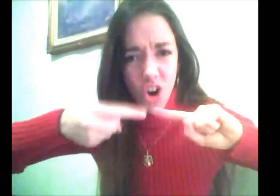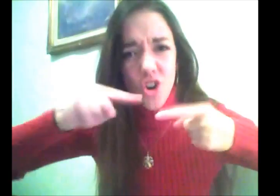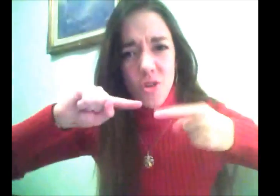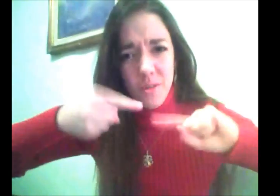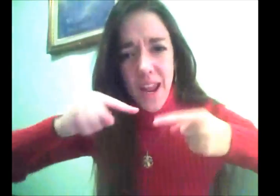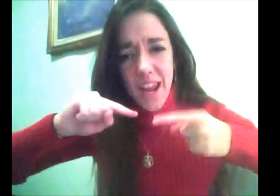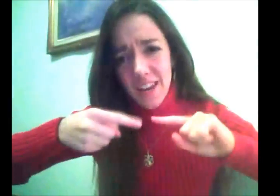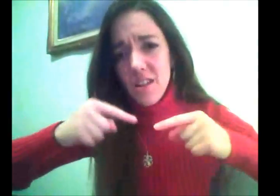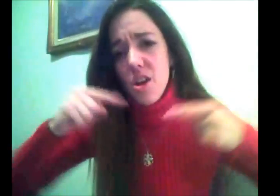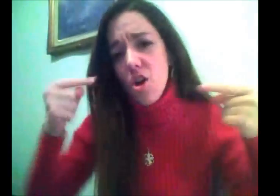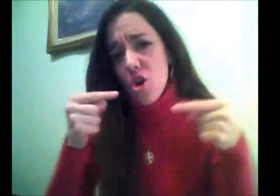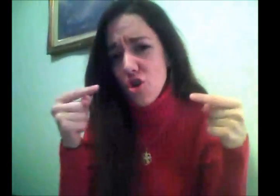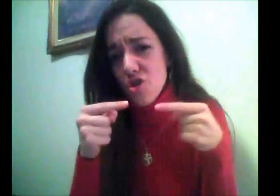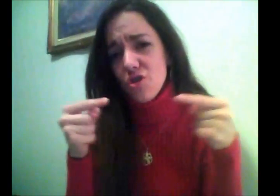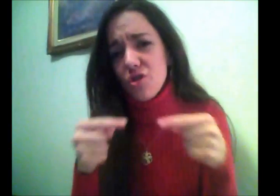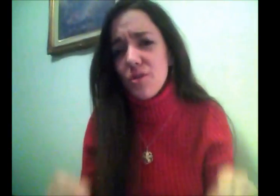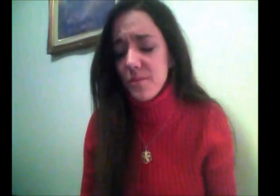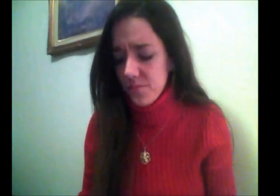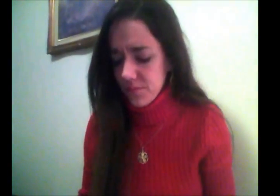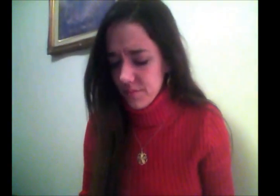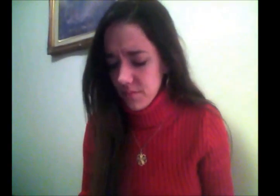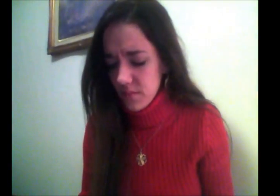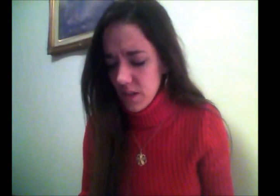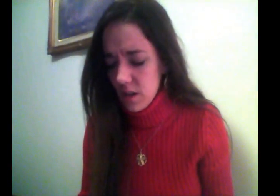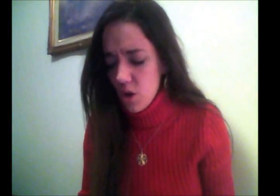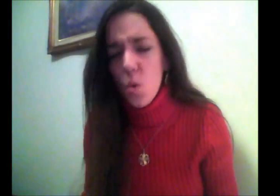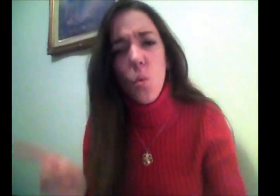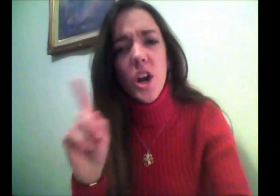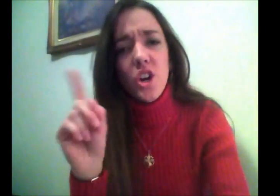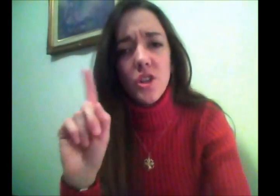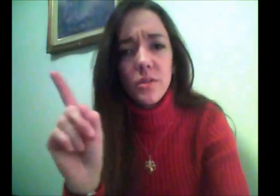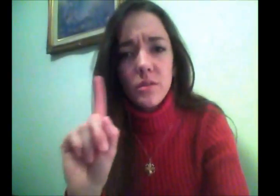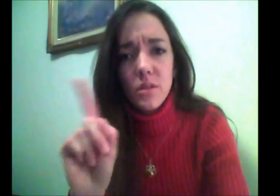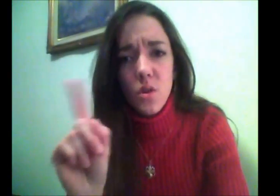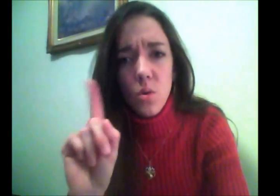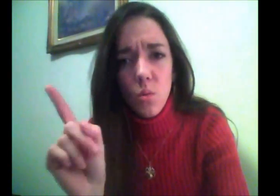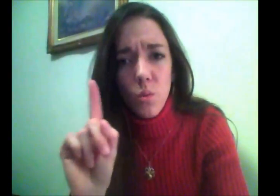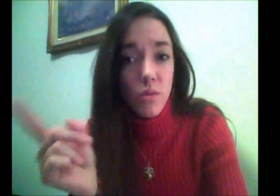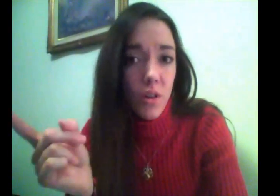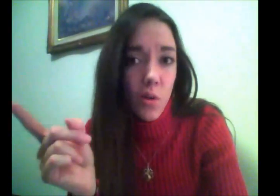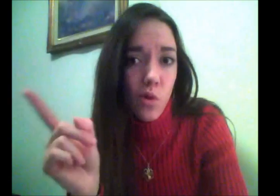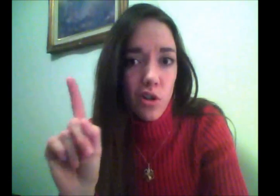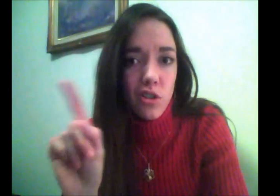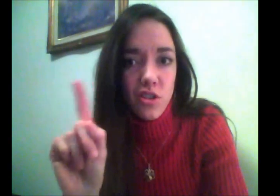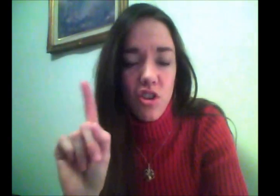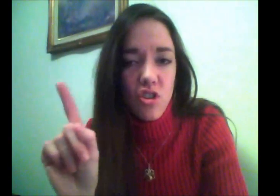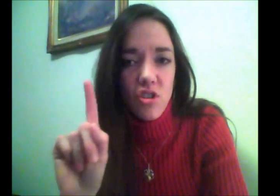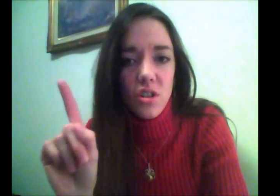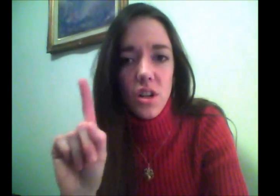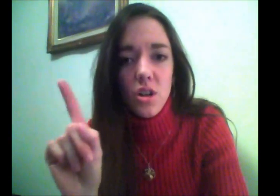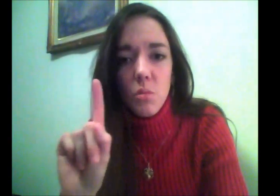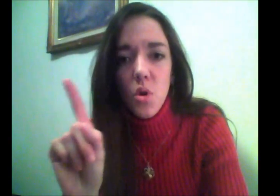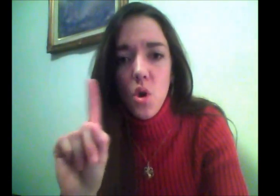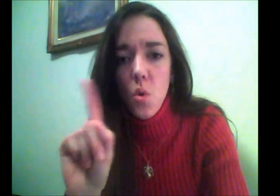hurt? Pain. Hurt. Where? You know, like where does it hurt?